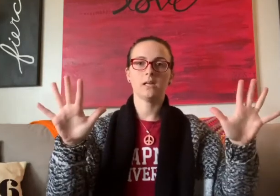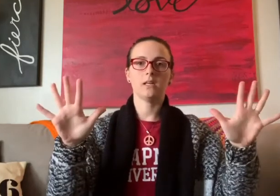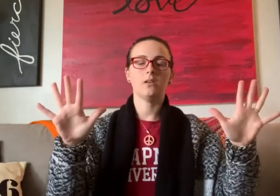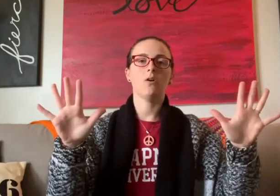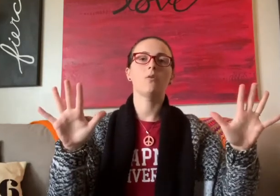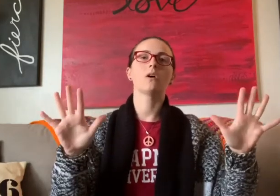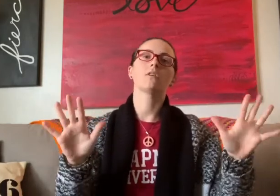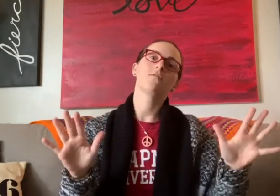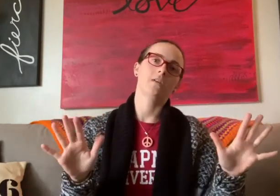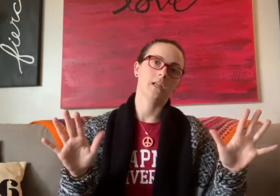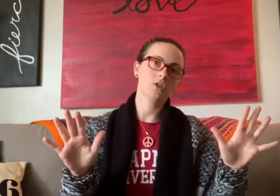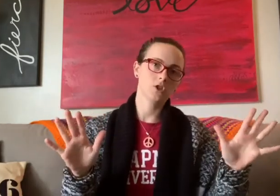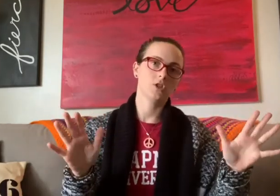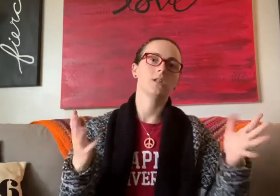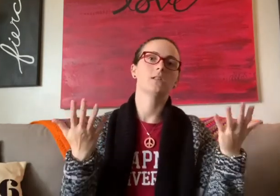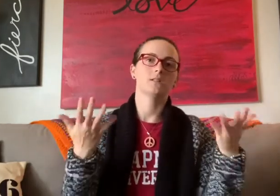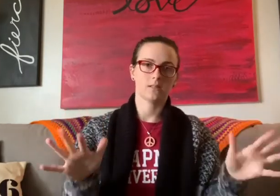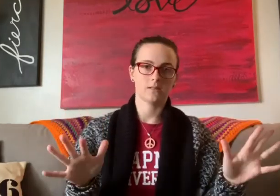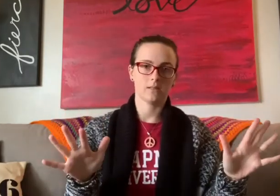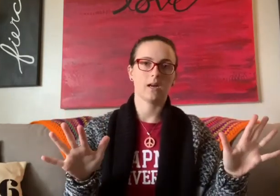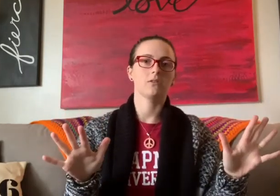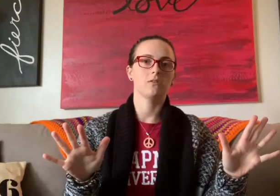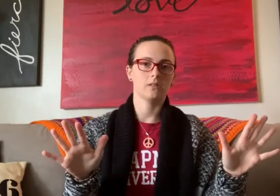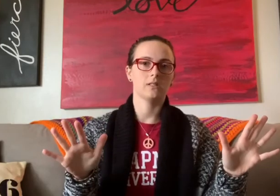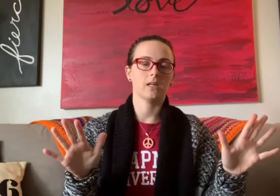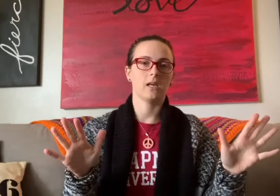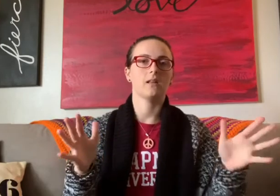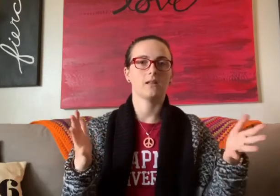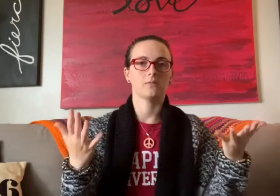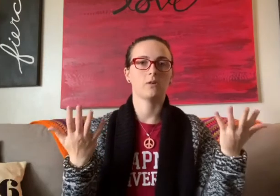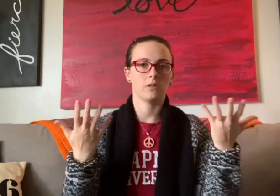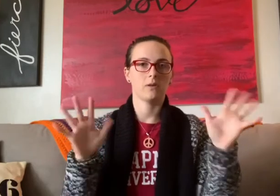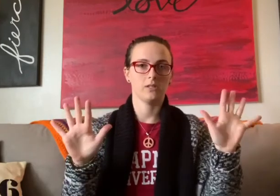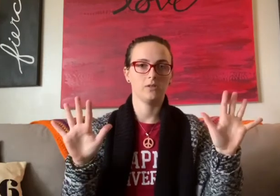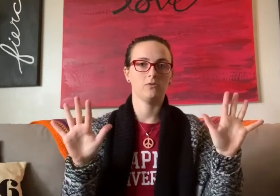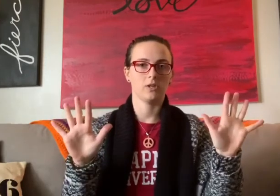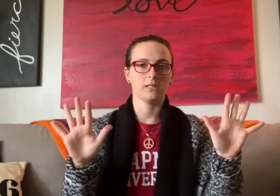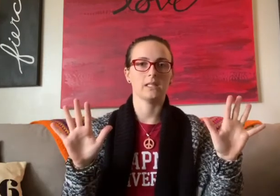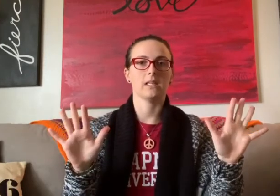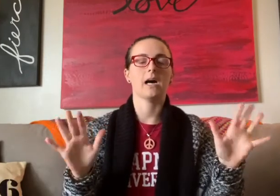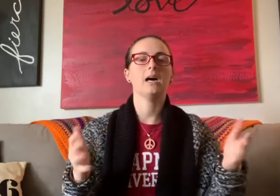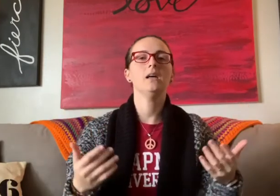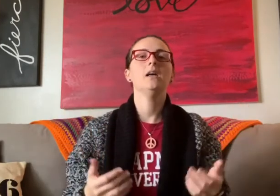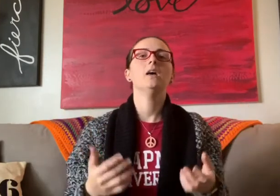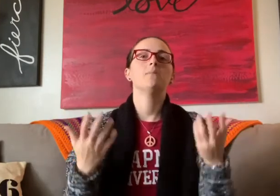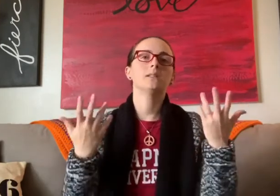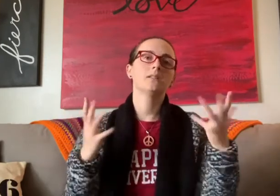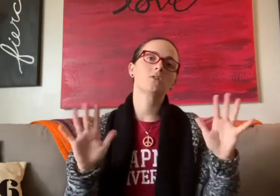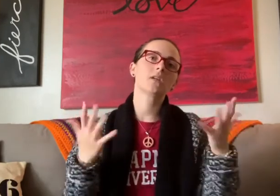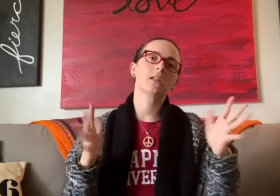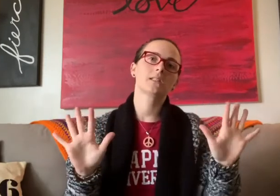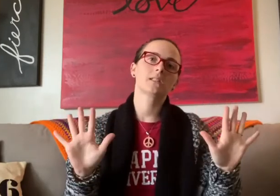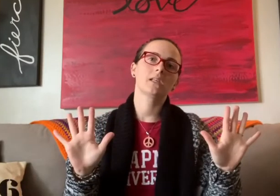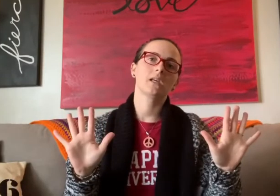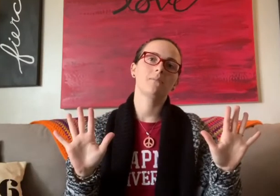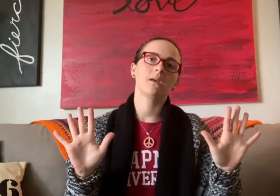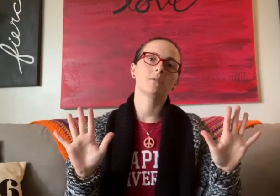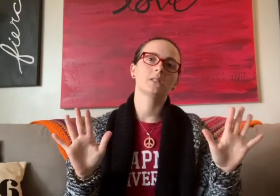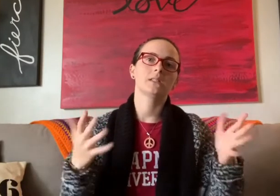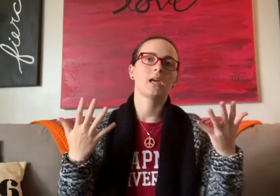done, or finished is how you could say, that's one of the ways to translate that. But essentially it lets the kid be able to say,